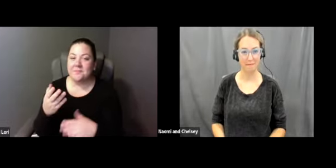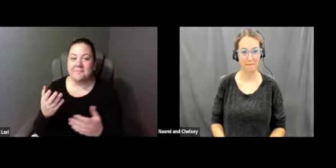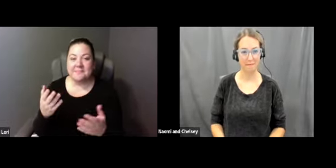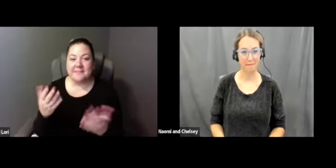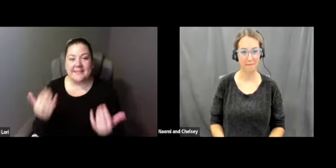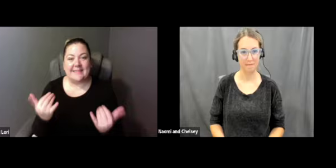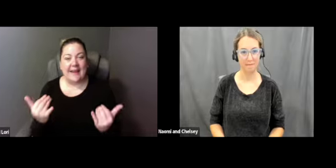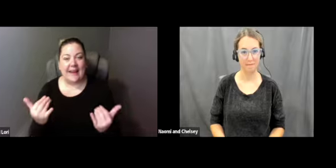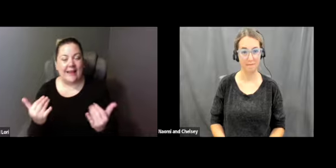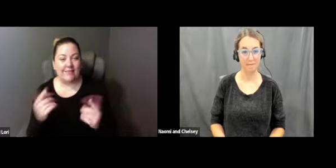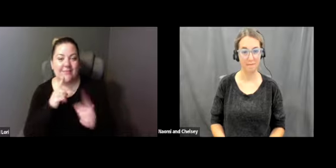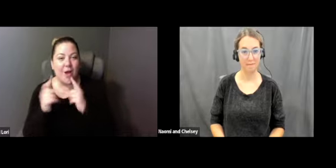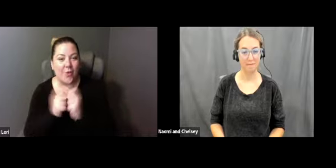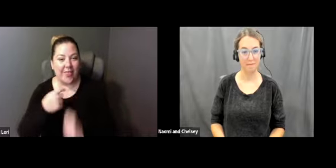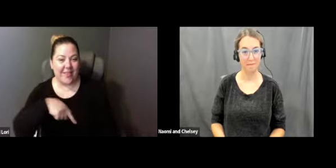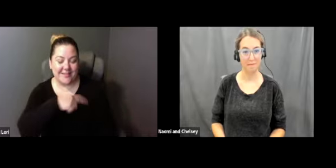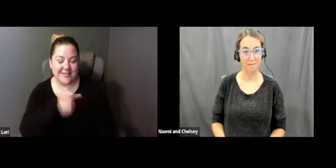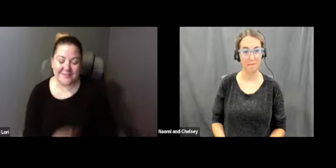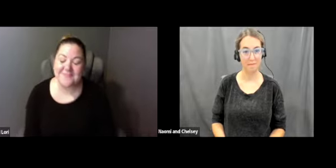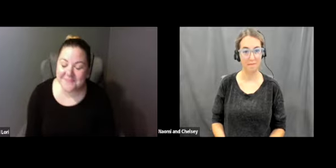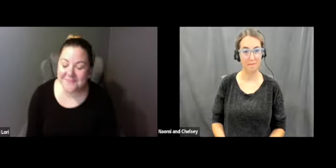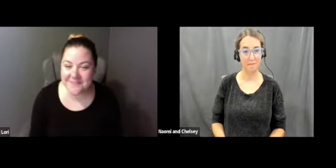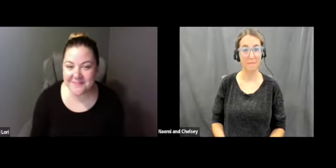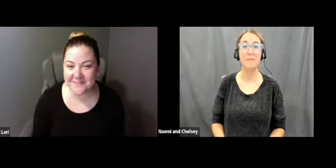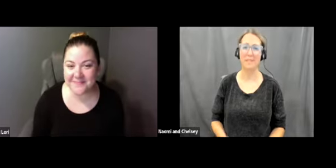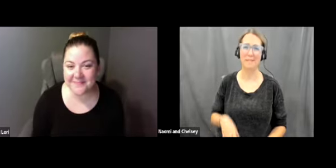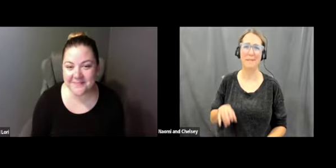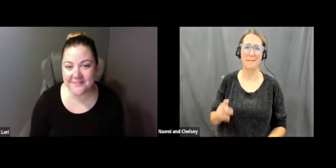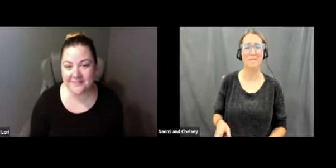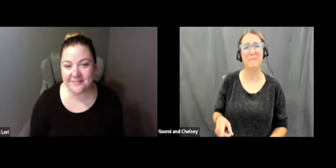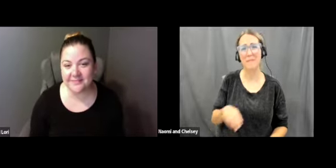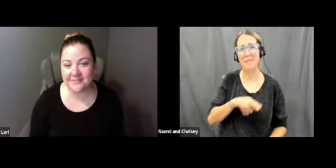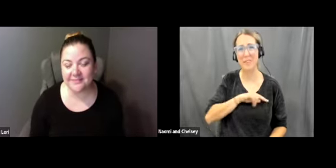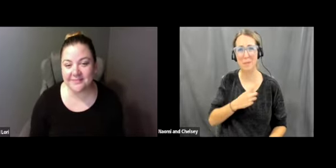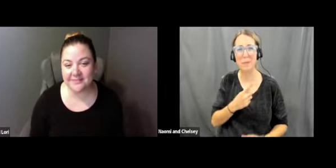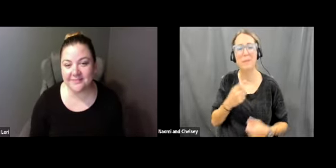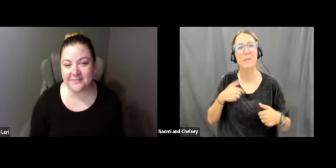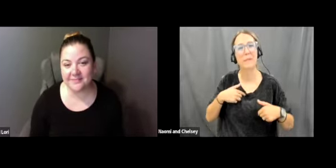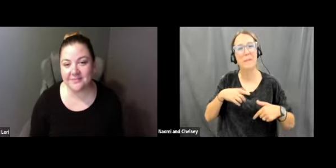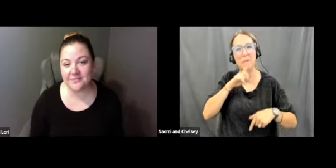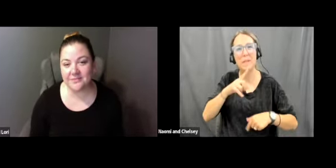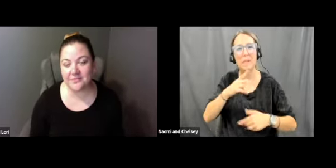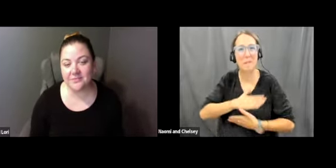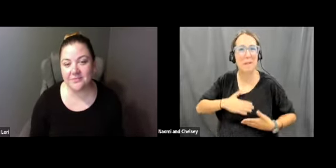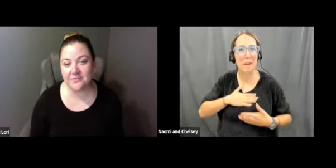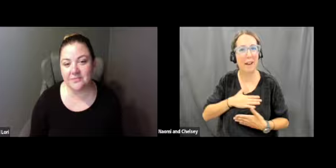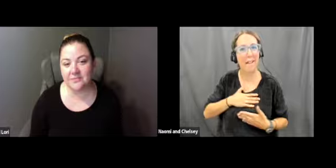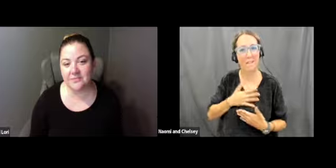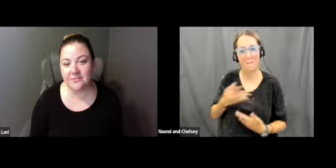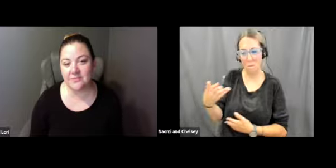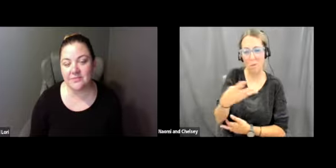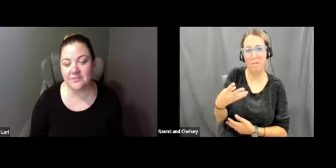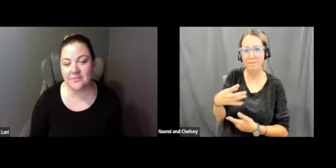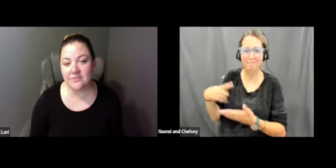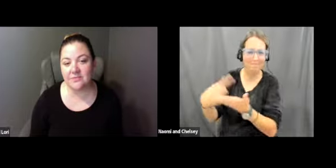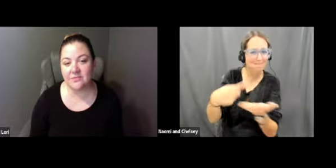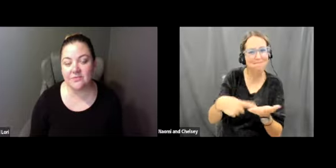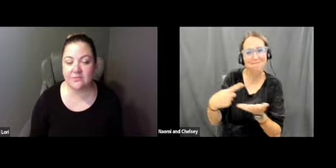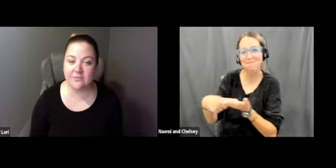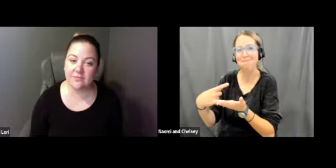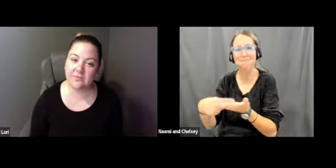and just amazing conversation. And we really, really appreciate you both taking the time to have this conversation with us, but